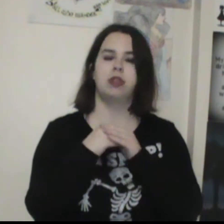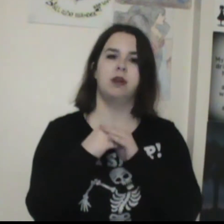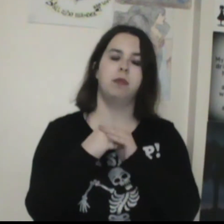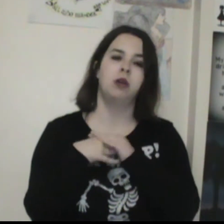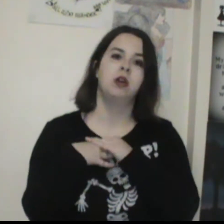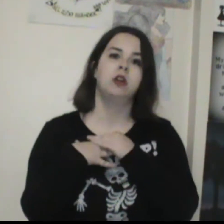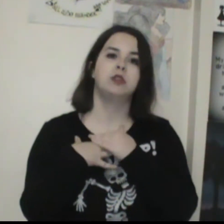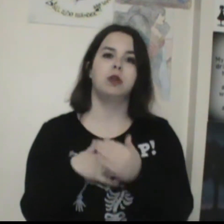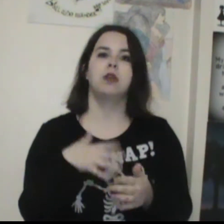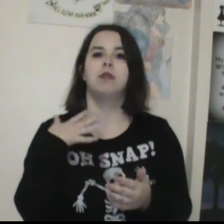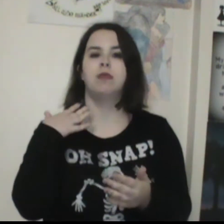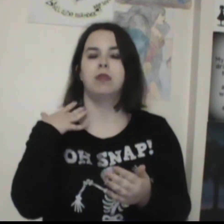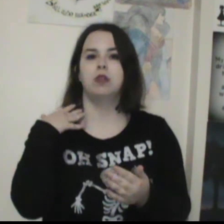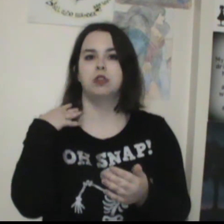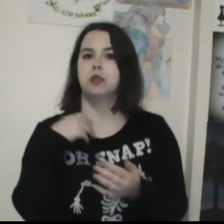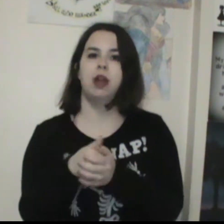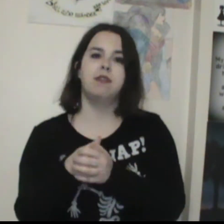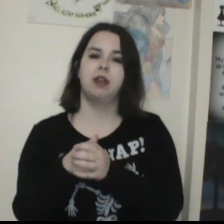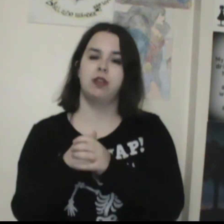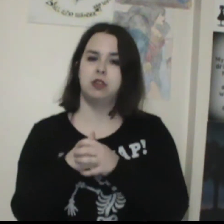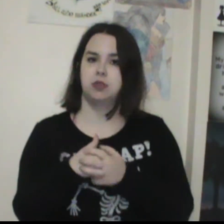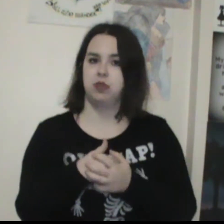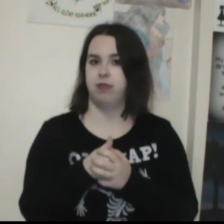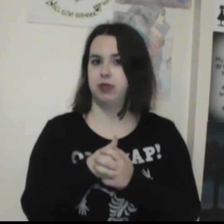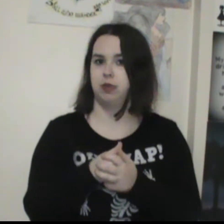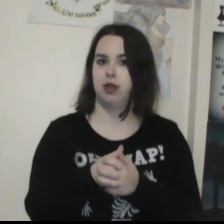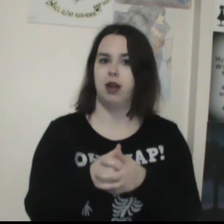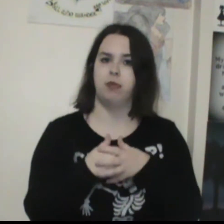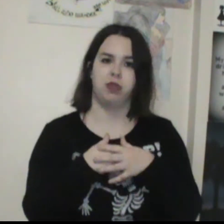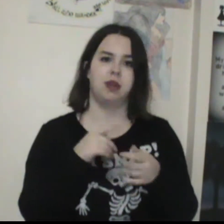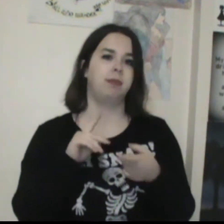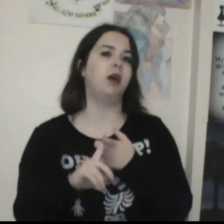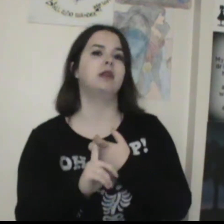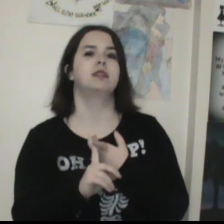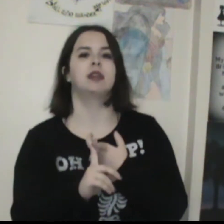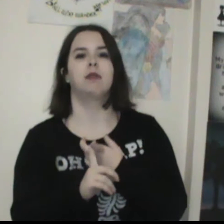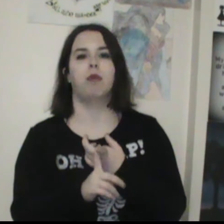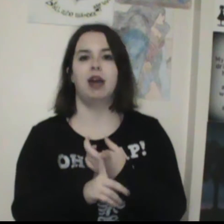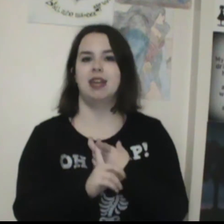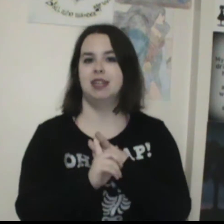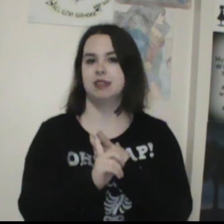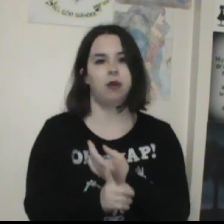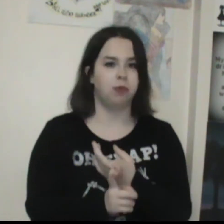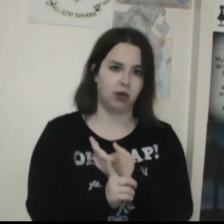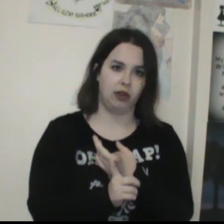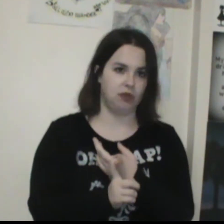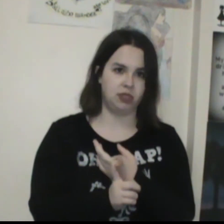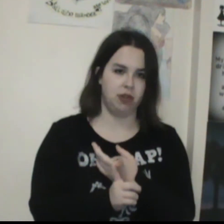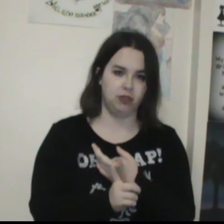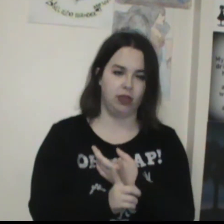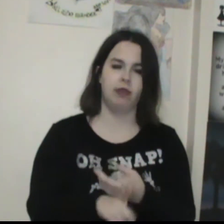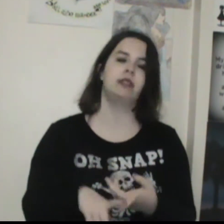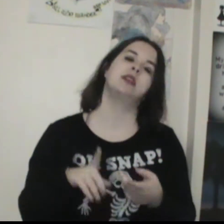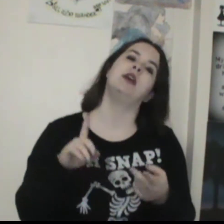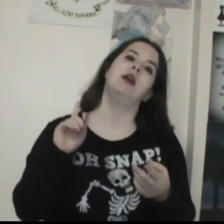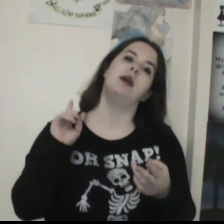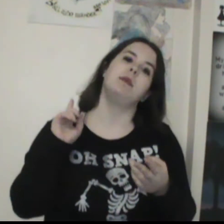them sort of trying to figure out the truth of what's going on with like Pulse and why he's now working for Sentinel service. But